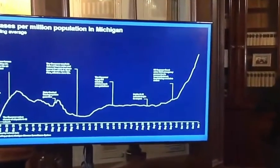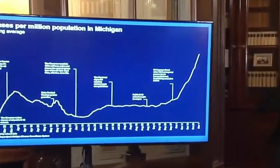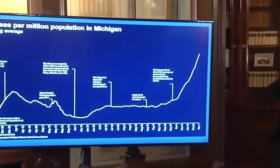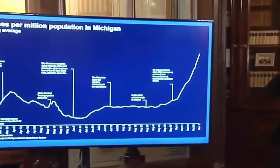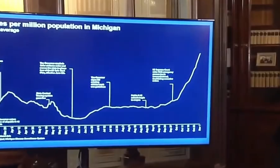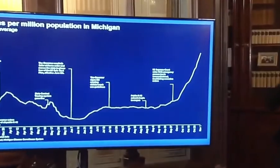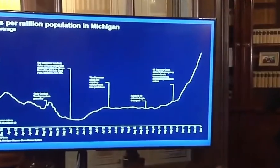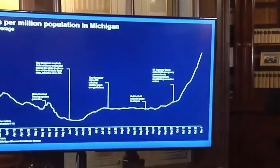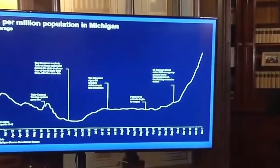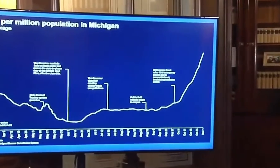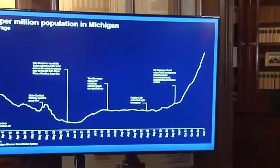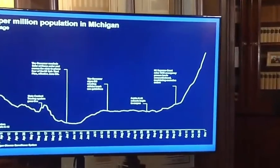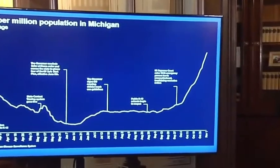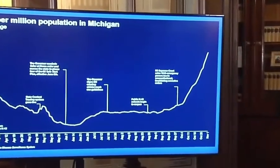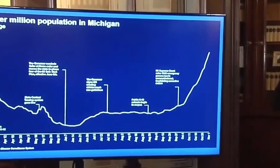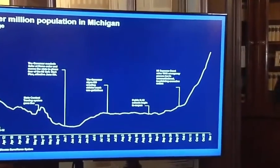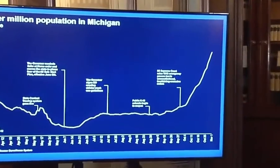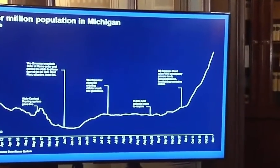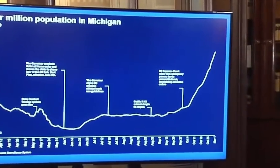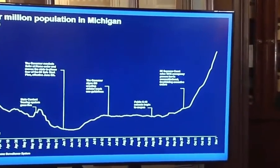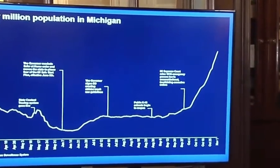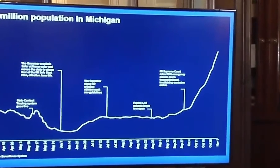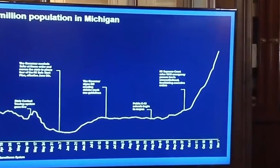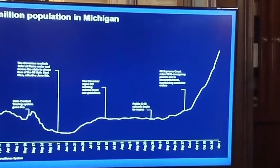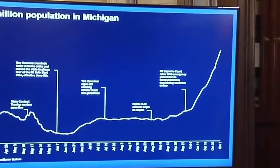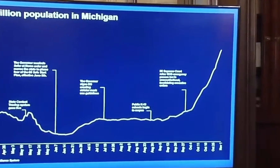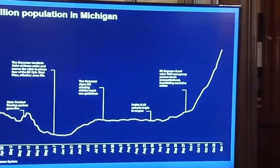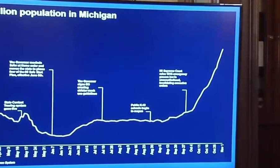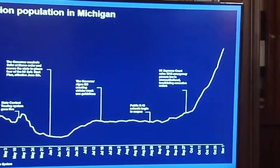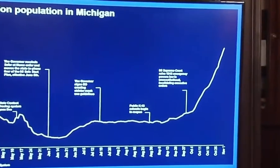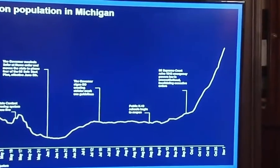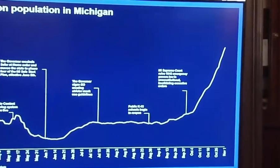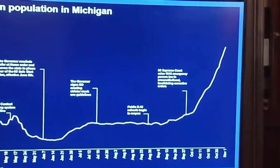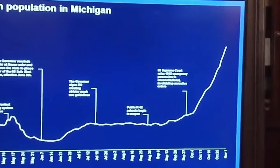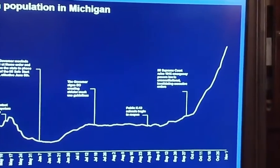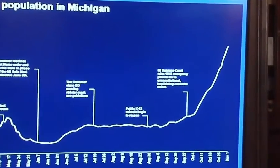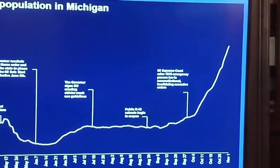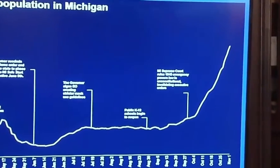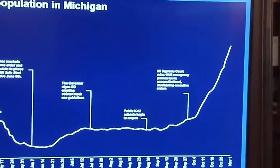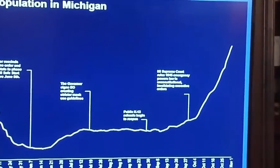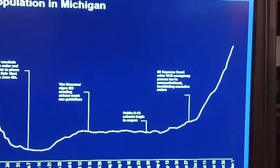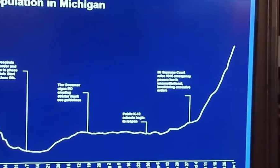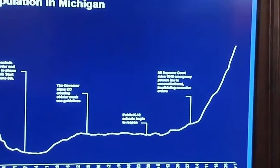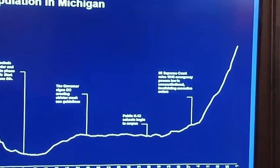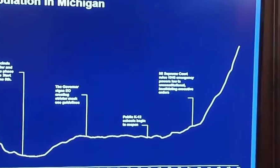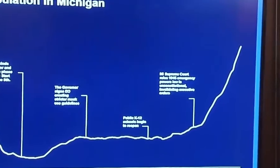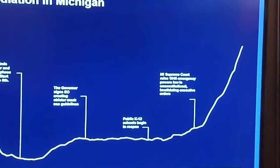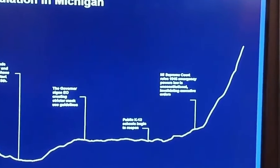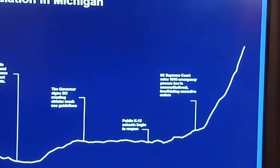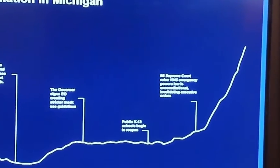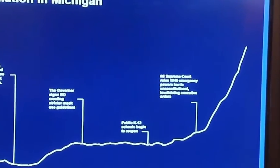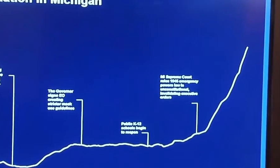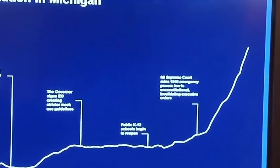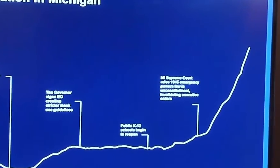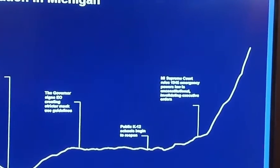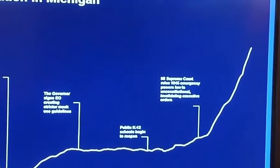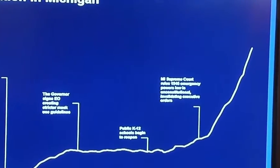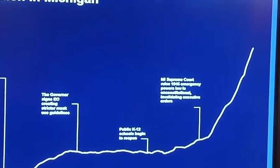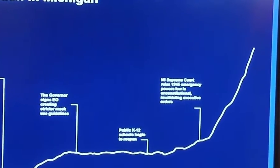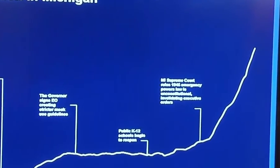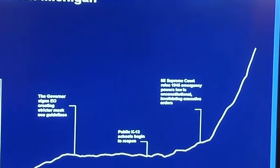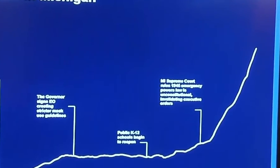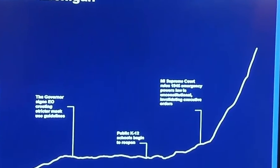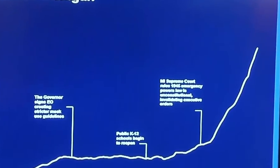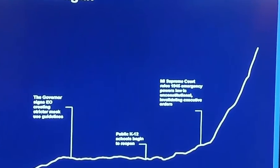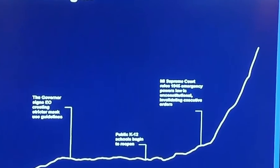I issued executive orders to protect Michigan families. As you can see, our cases per million since then have been on